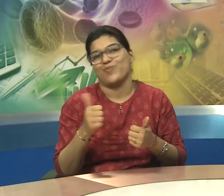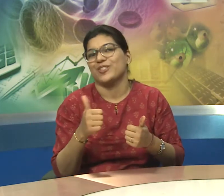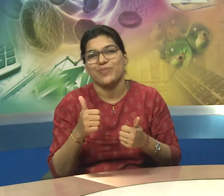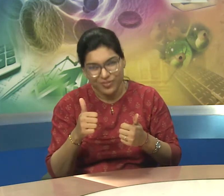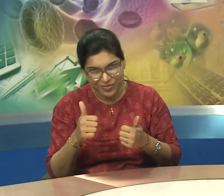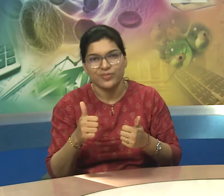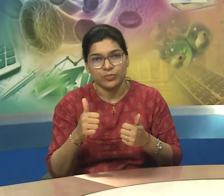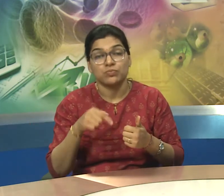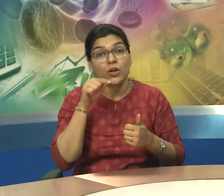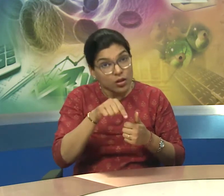bulk